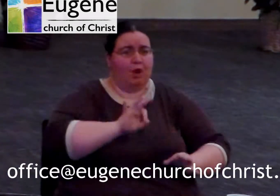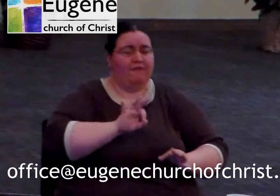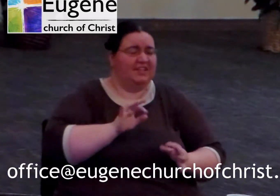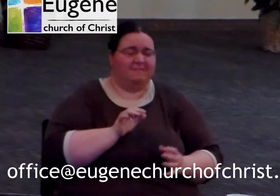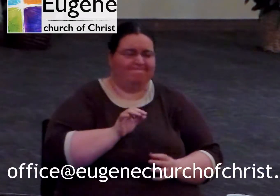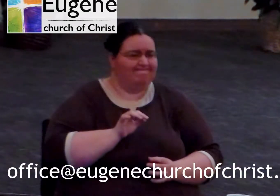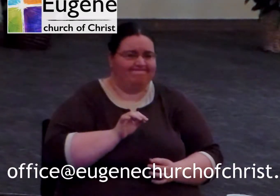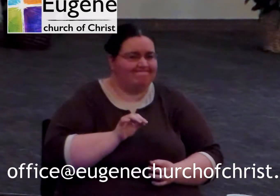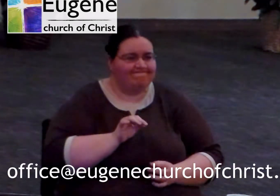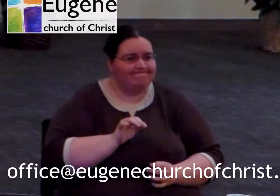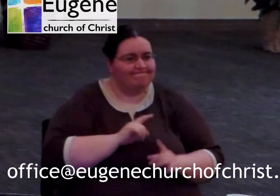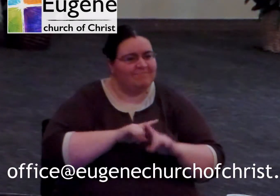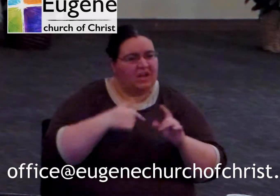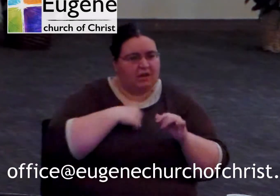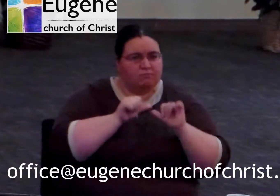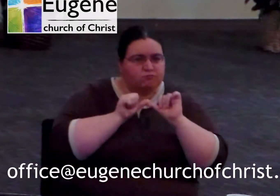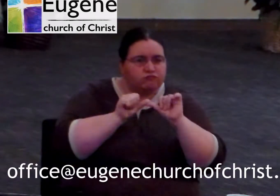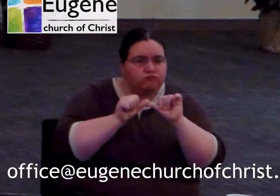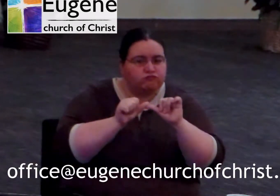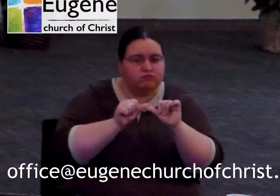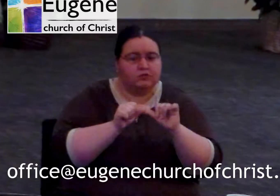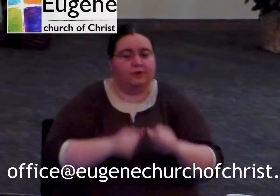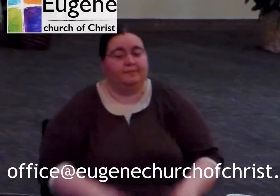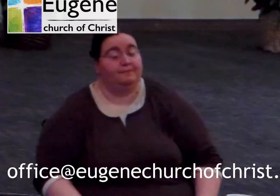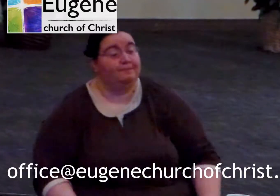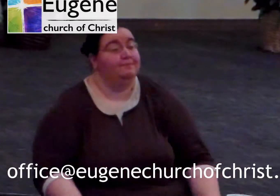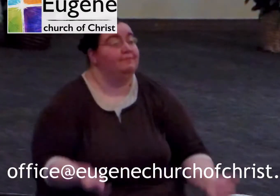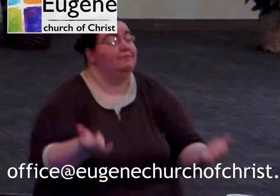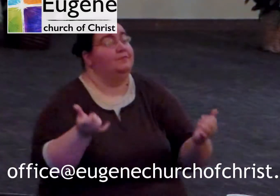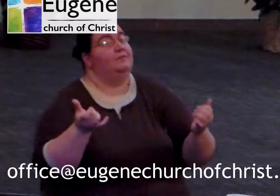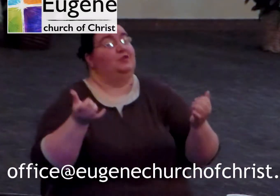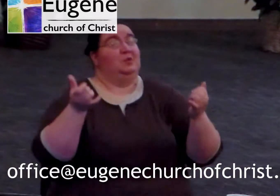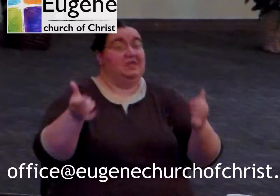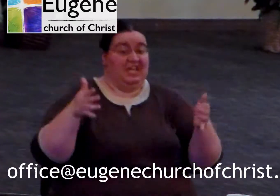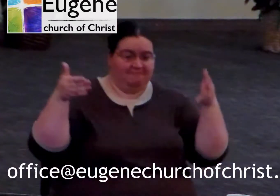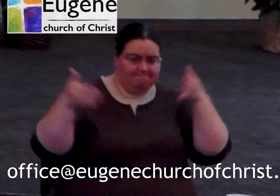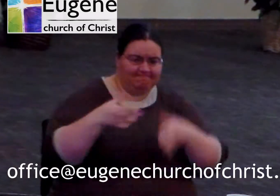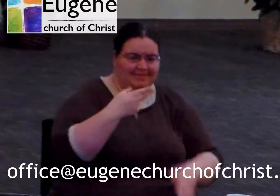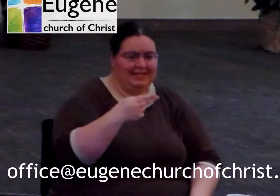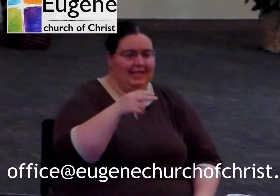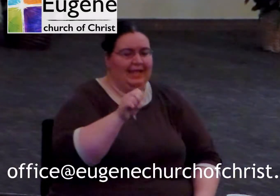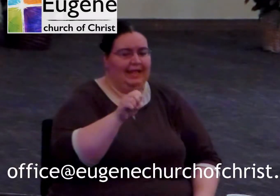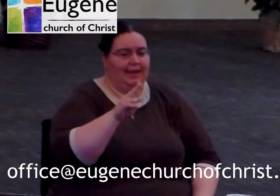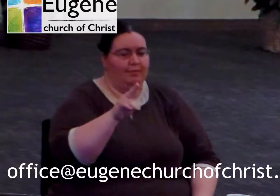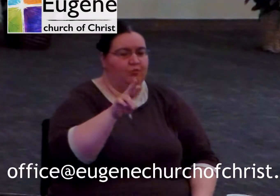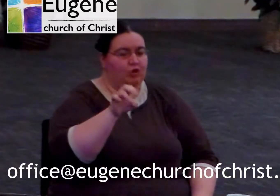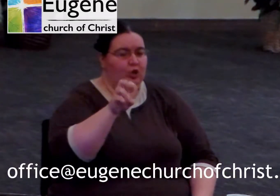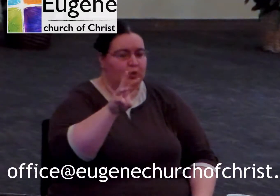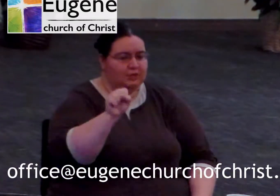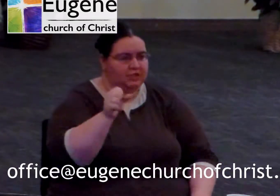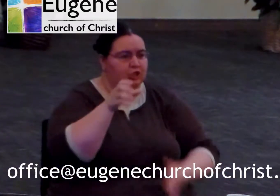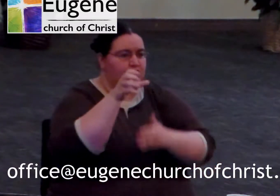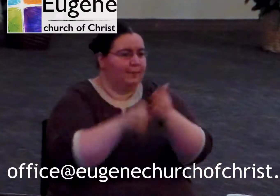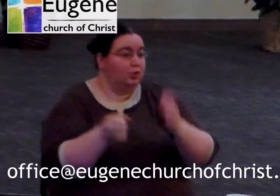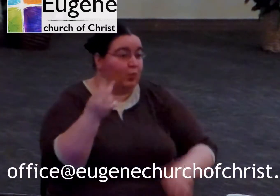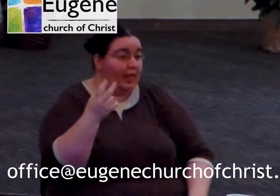your iPhones or whatever, your droids, pull those out. There may be some Bibles around you. Hebrews chapter 12.